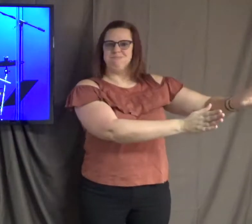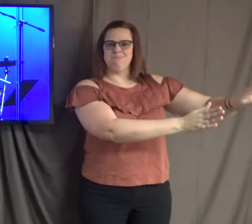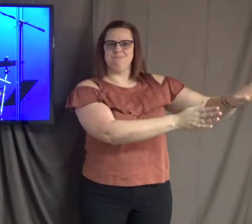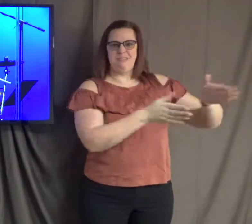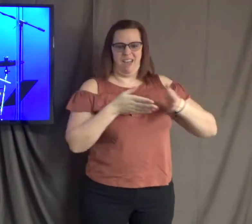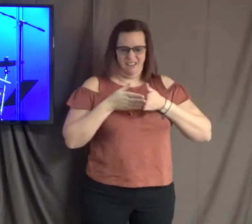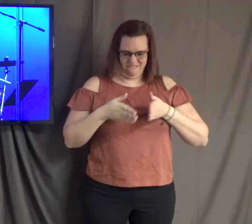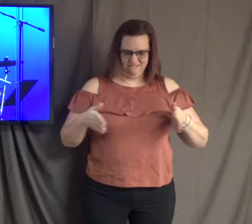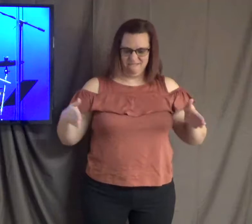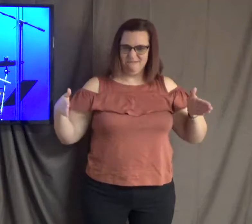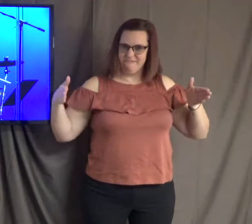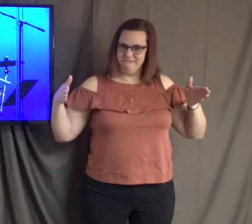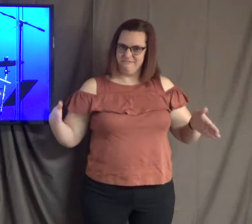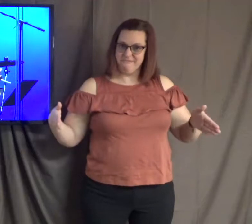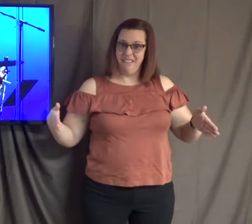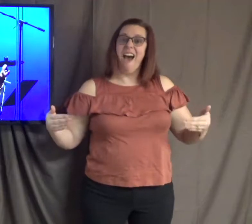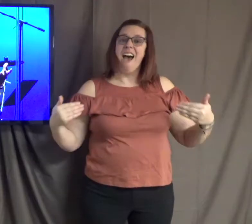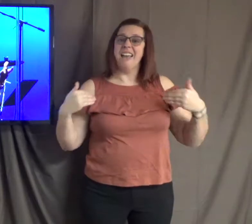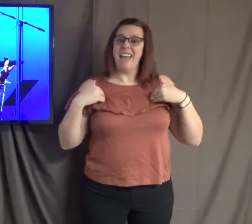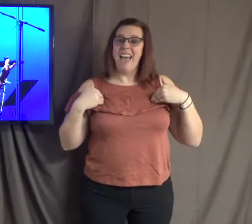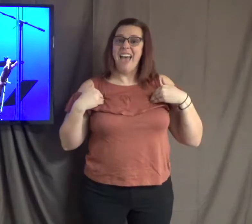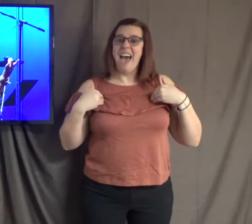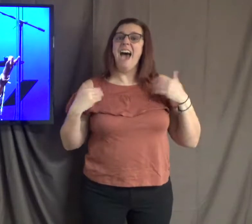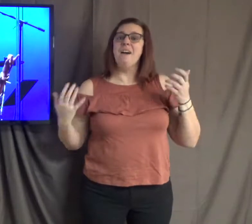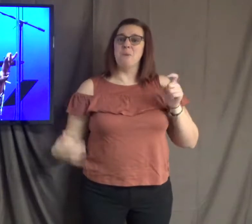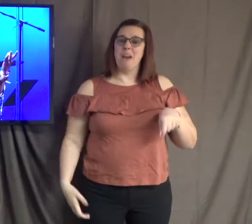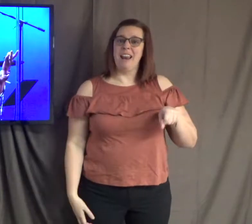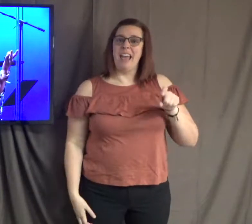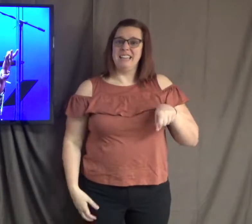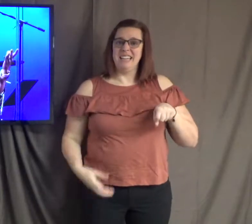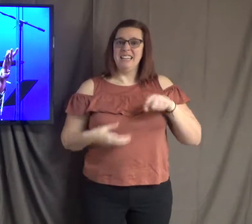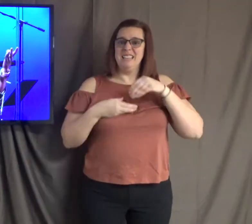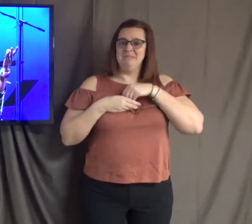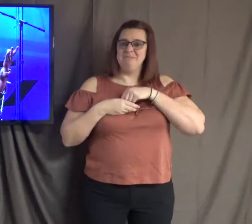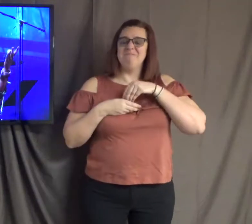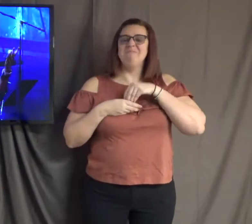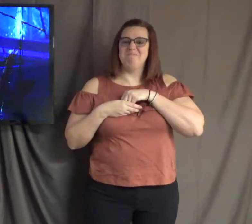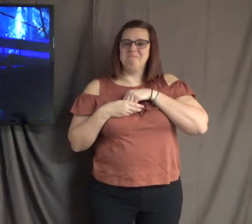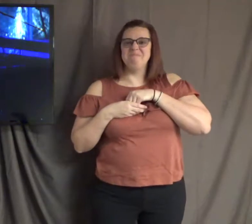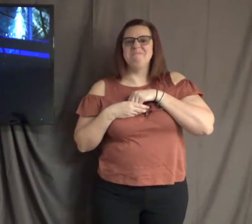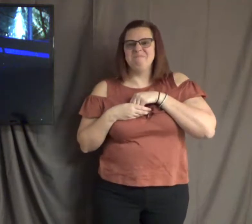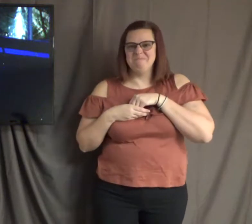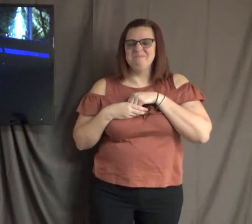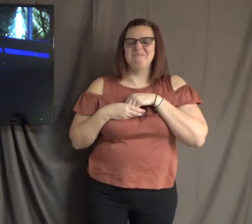way, 'cause you have what it takes.